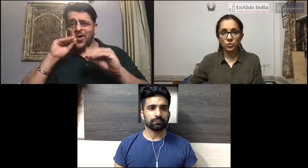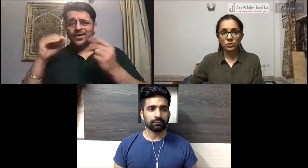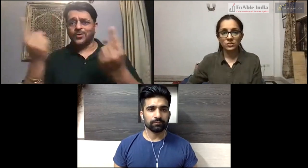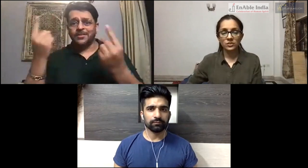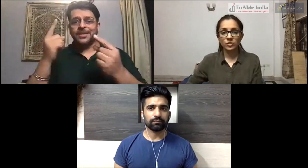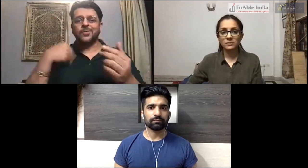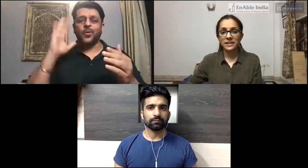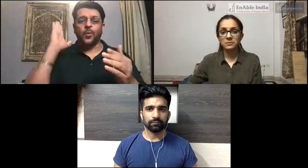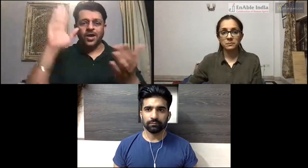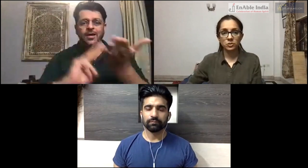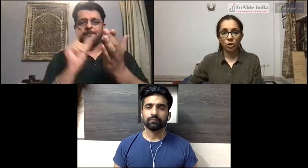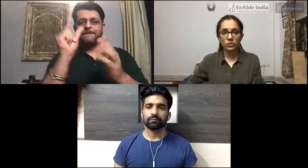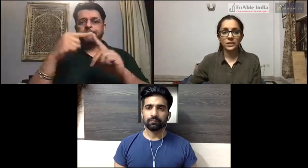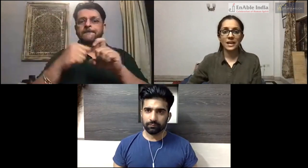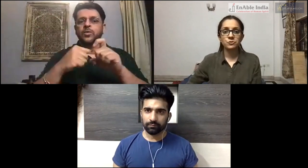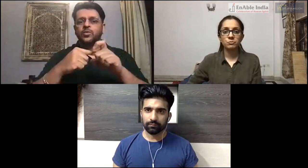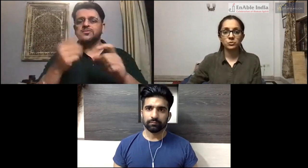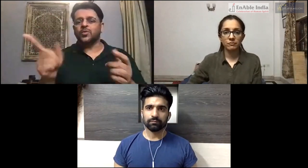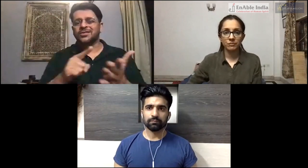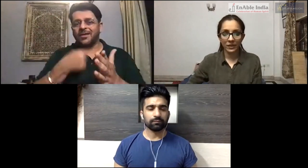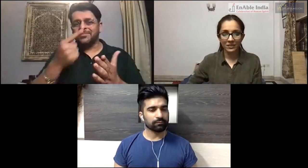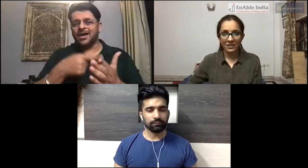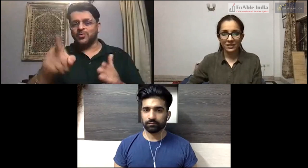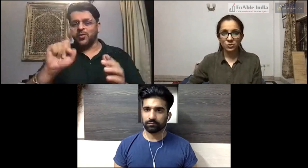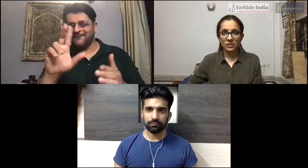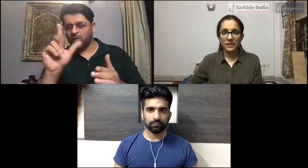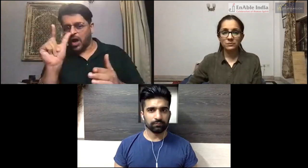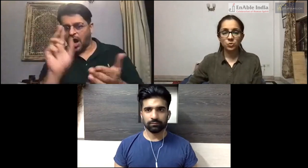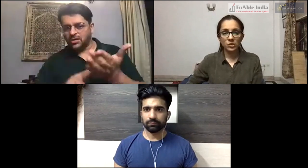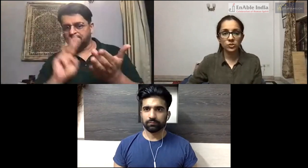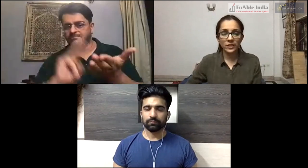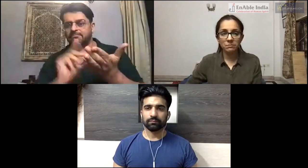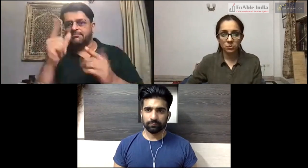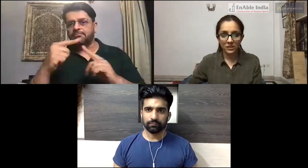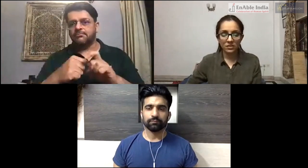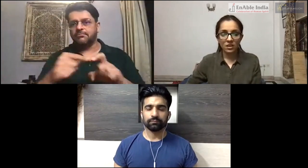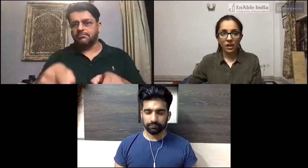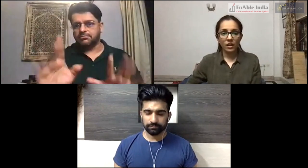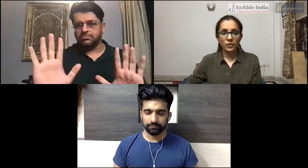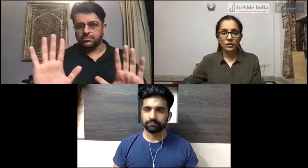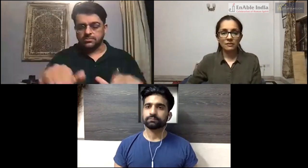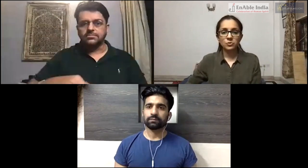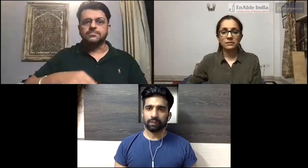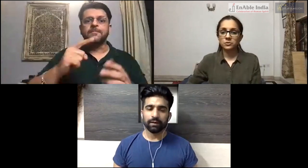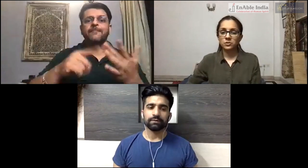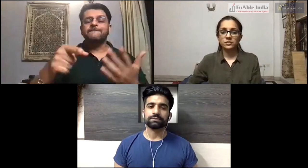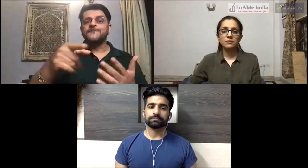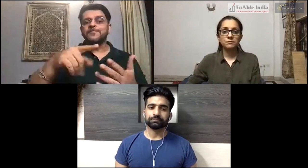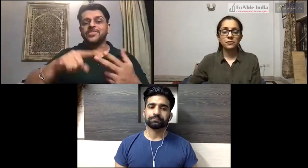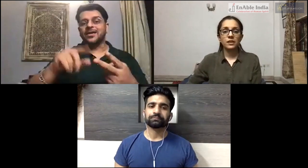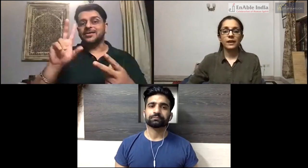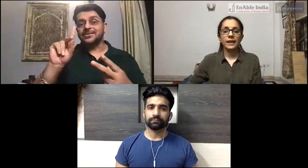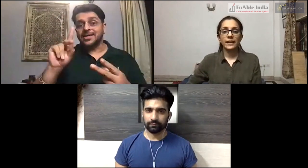to, sometimes people talk, so we'll have to mute everyone. So sometimes you will also get muted. You'll have to unmute